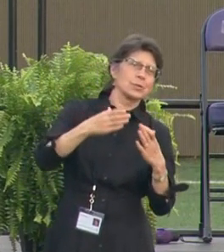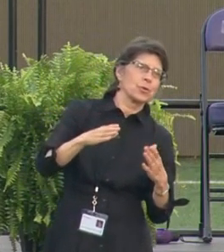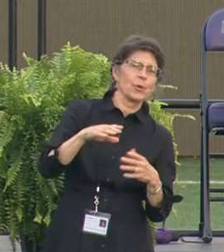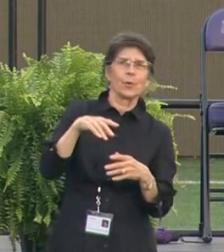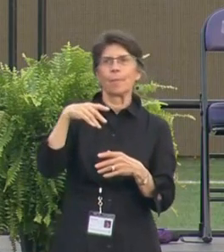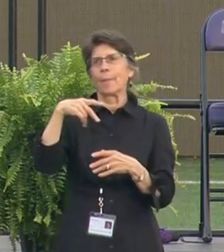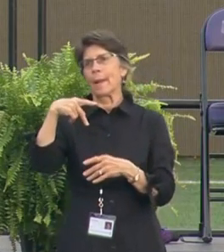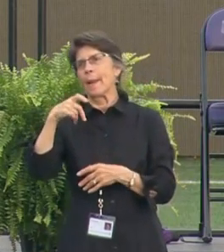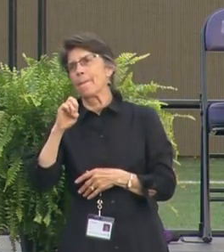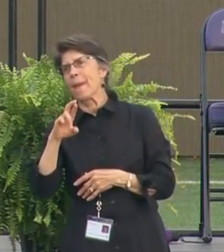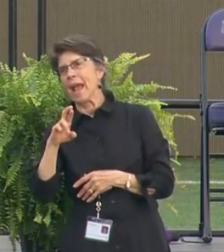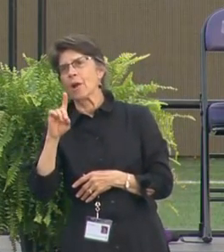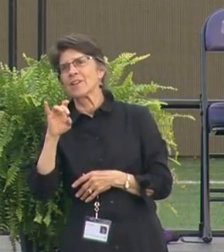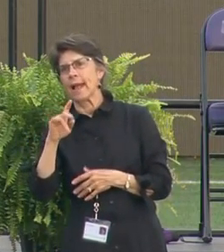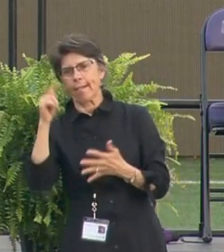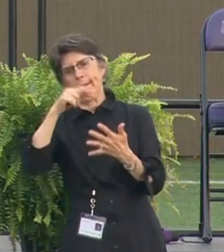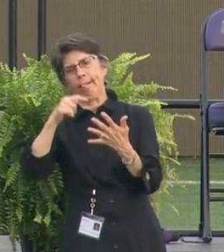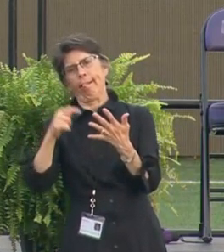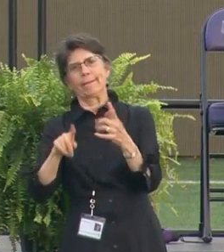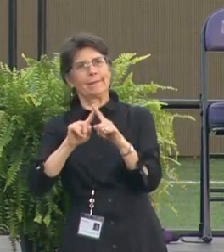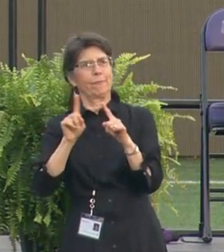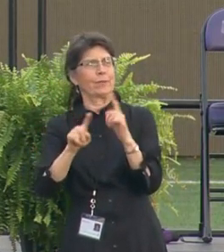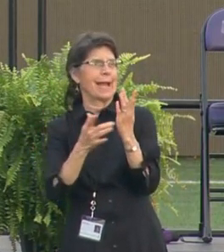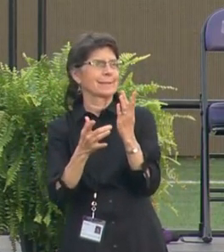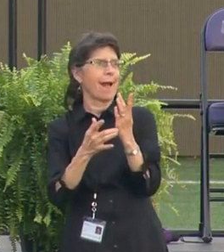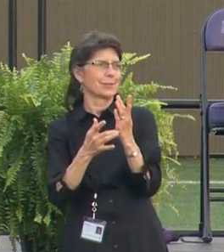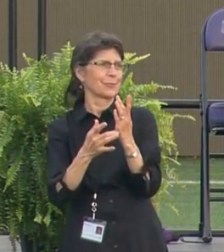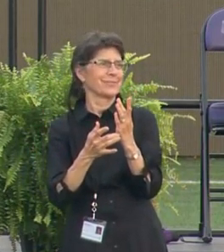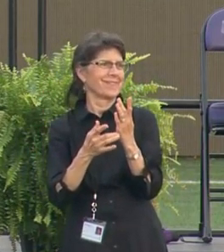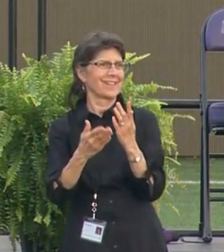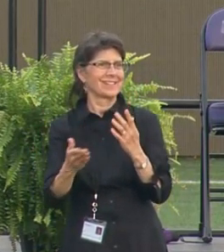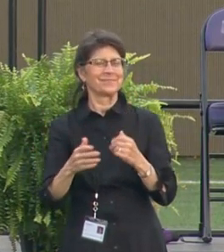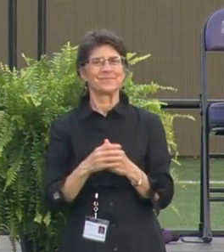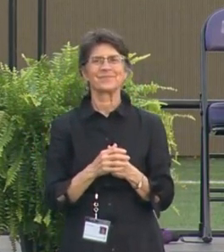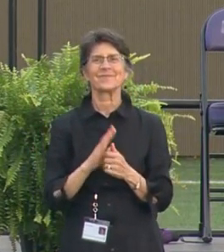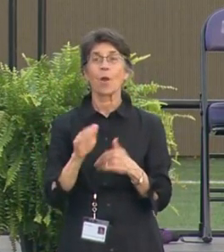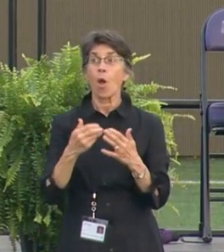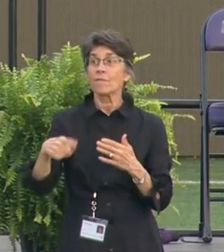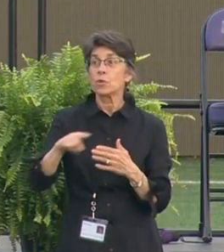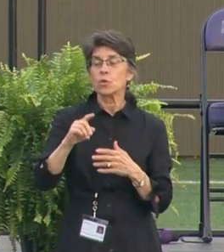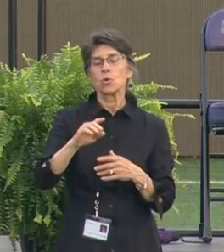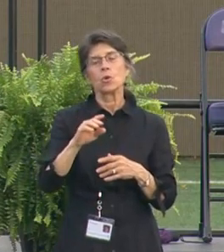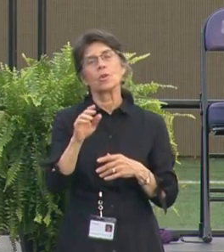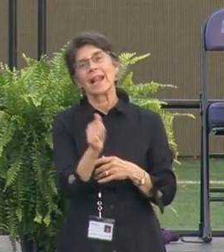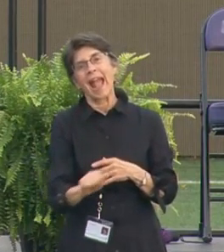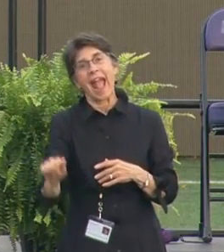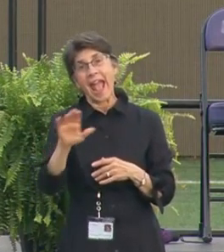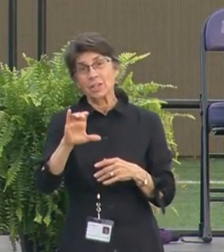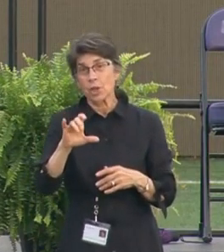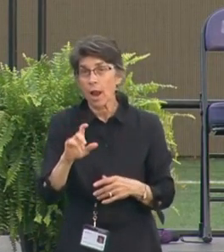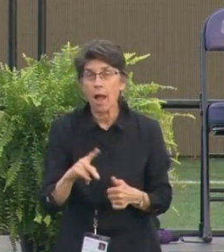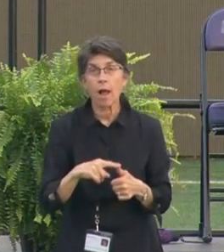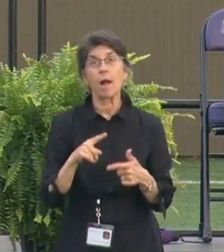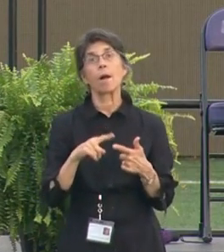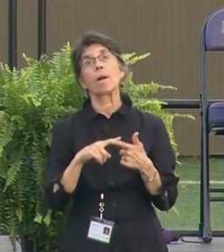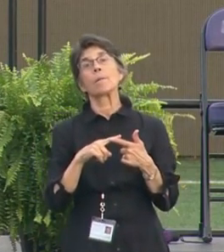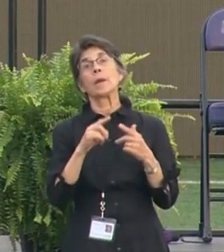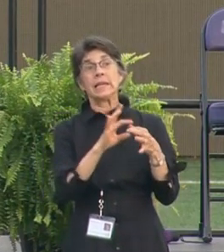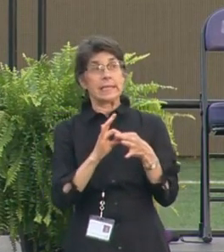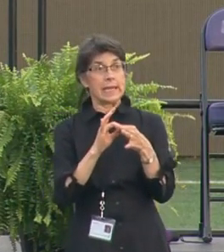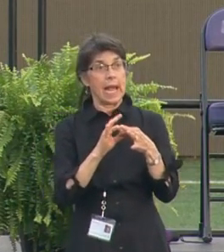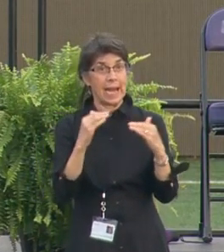Deck, whatever else has been thrown at you. All of you, like those in our United Asian Club, RASA United, Gender Equity, our Black Student